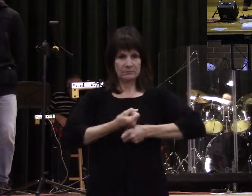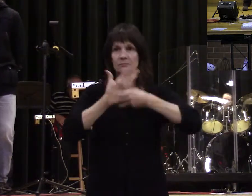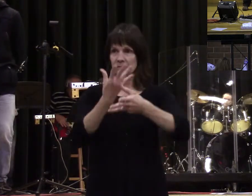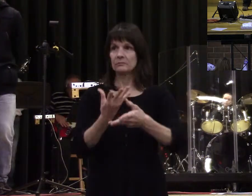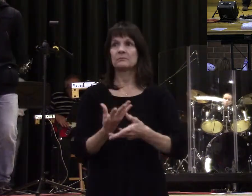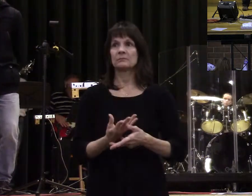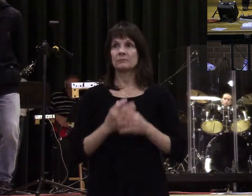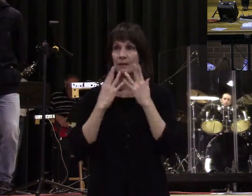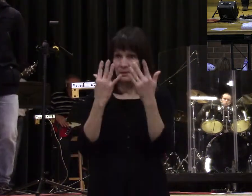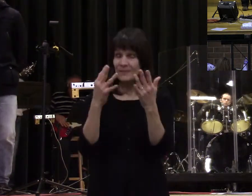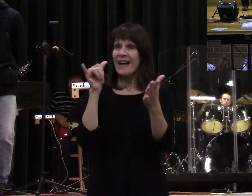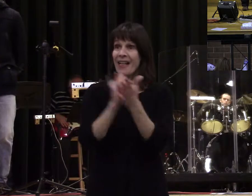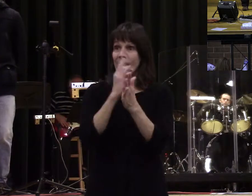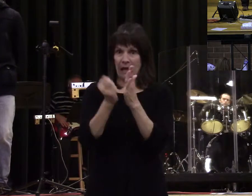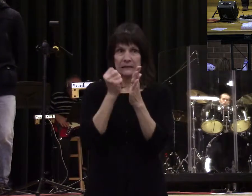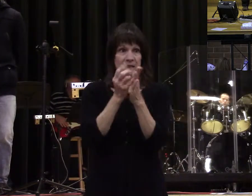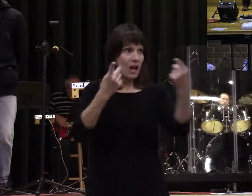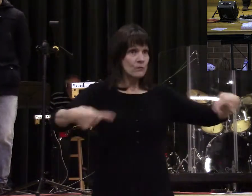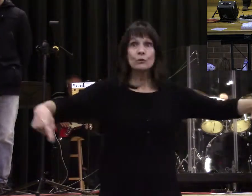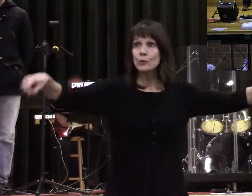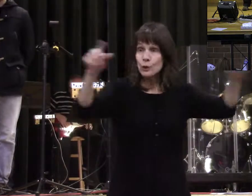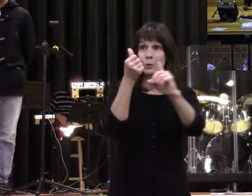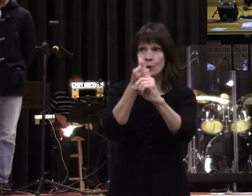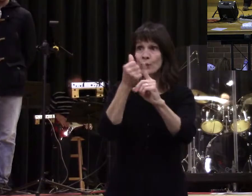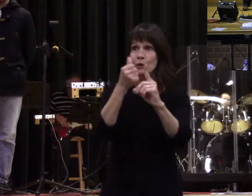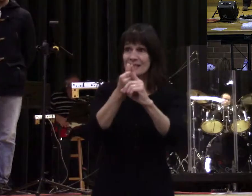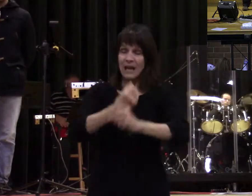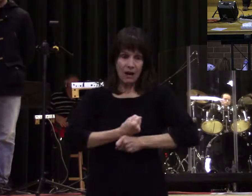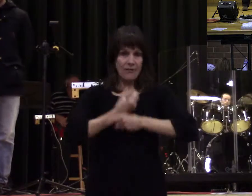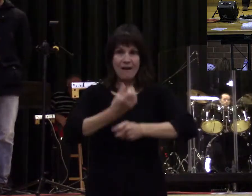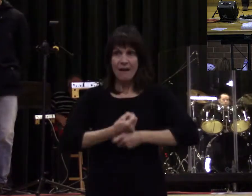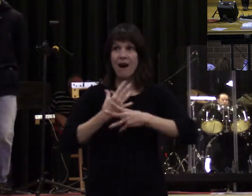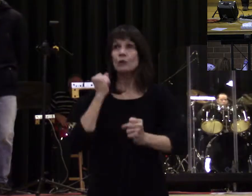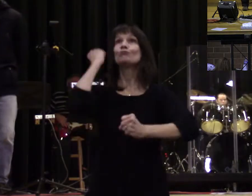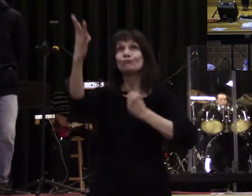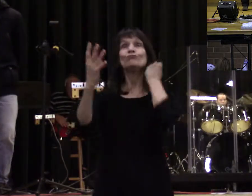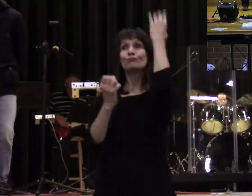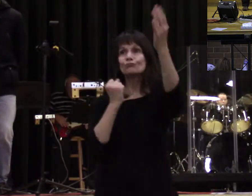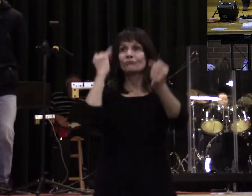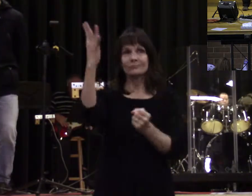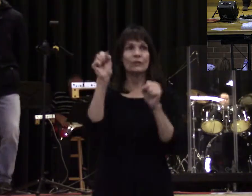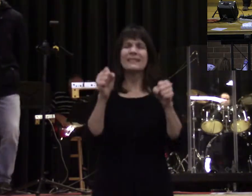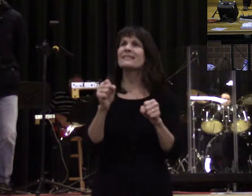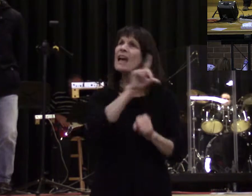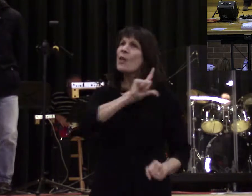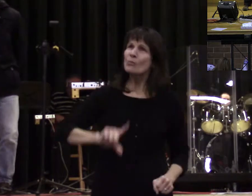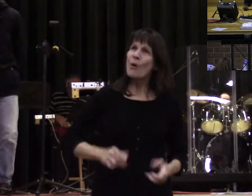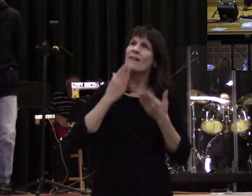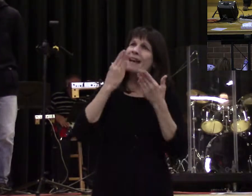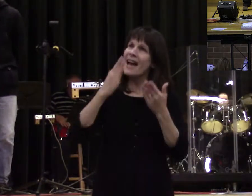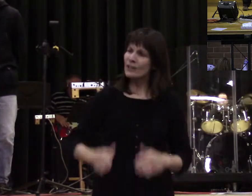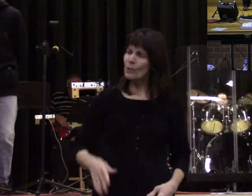in the spirit. You know, that's a time for you to make a new song. That's a time to say, Lord, I thank you, Lord, that my